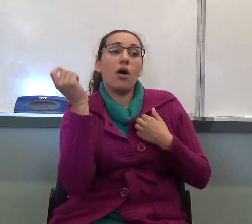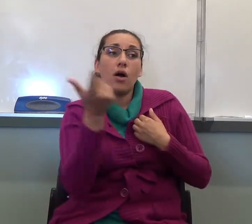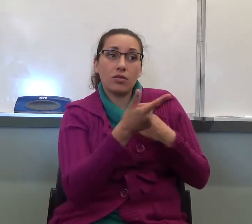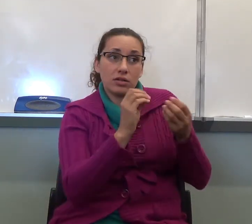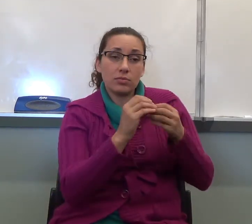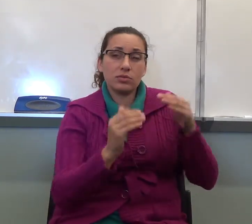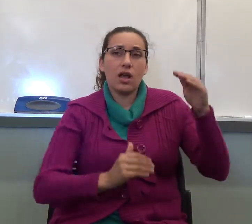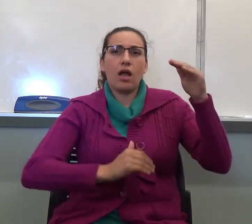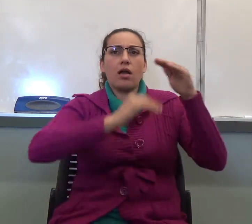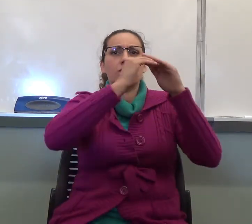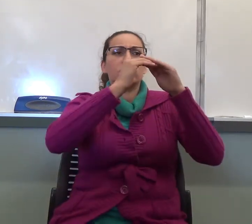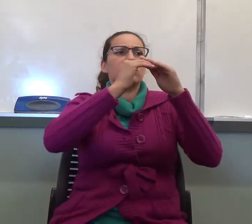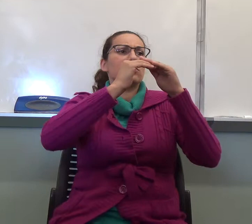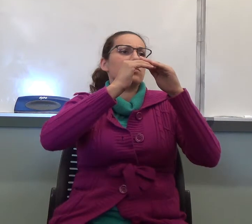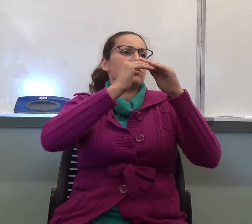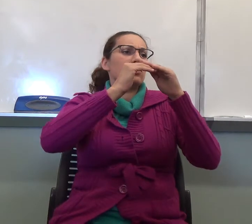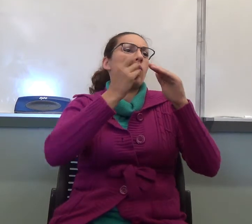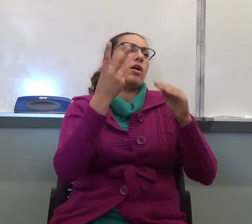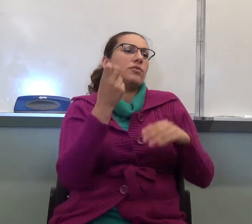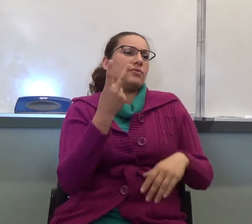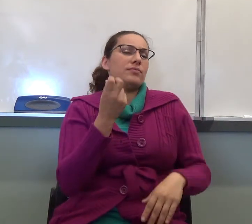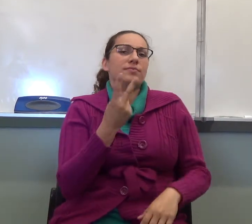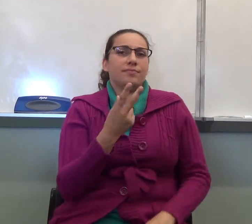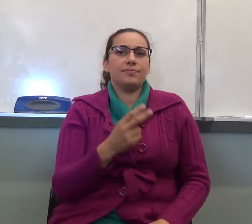to how much? 12.